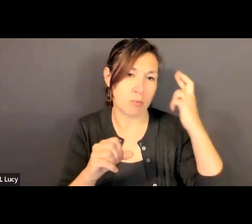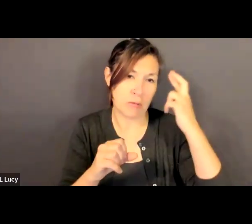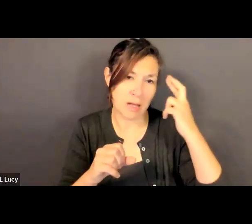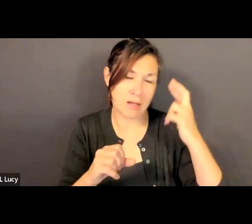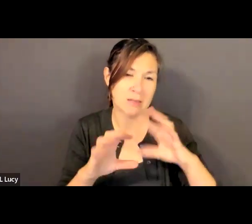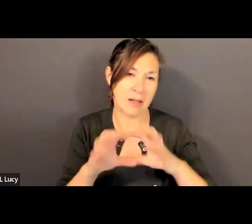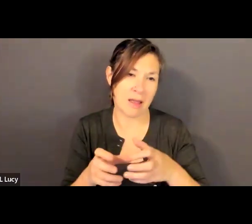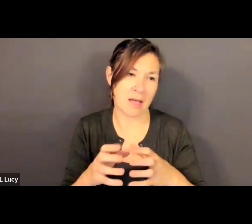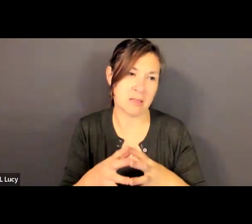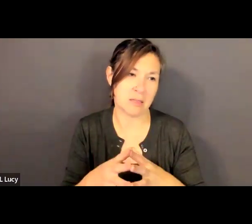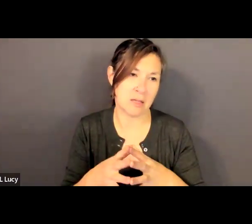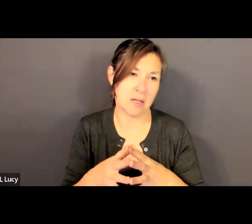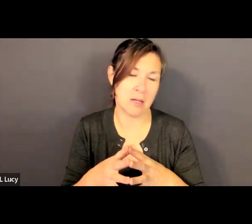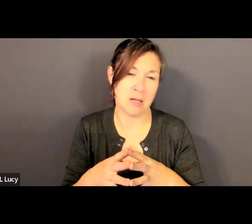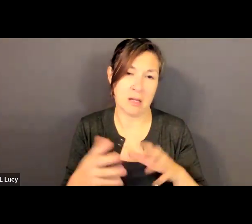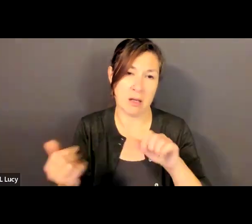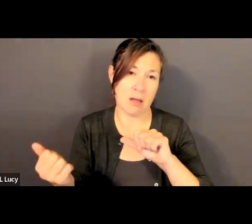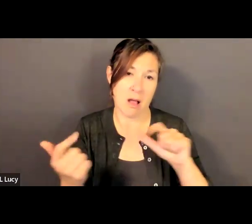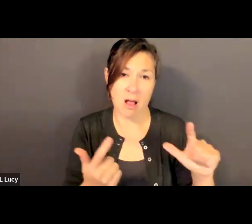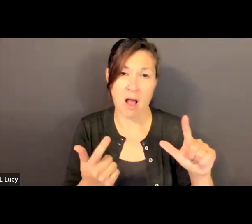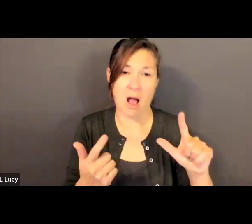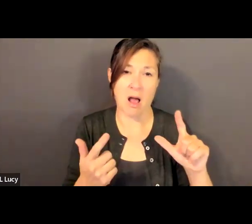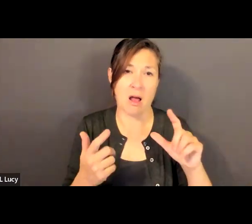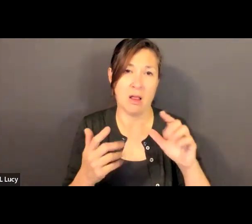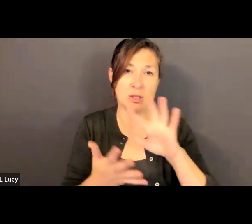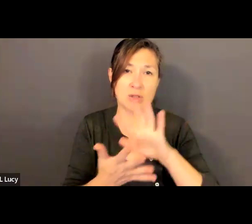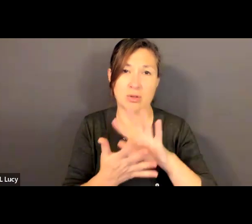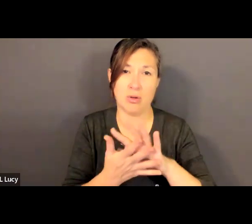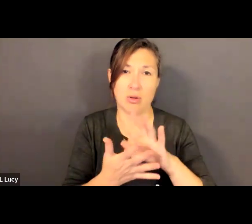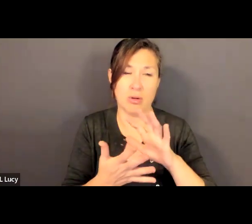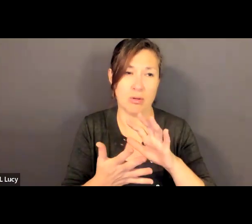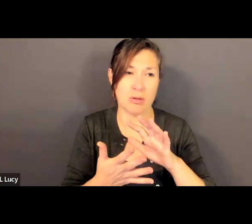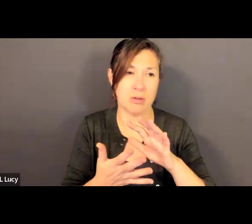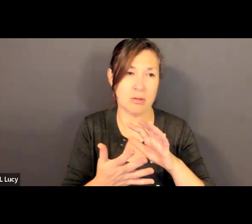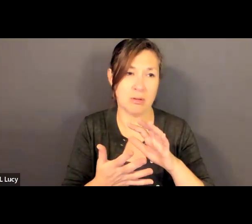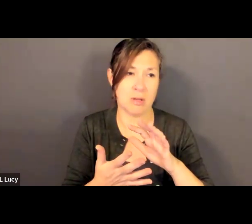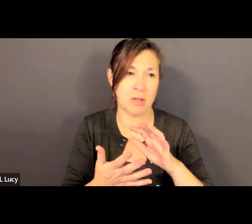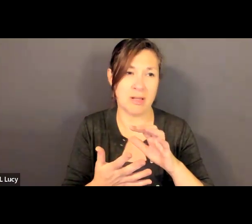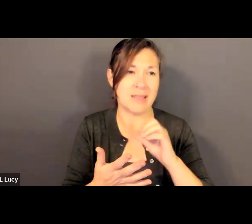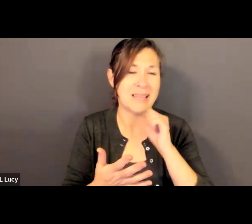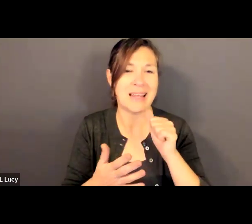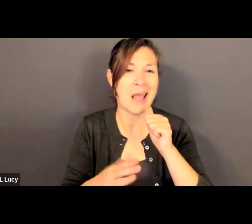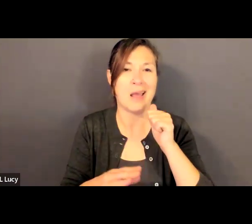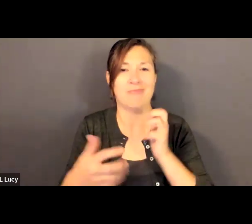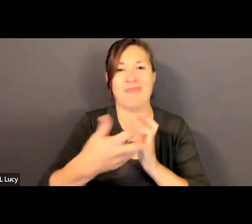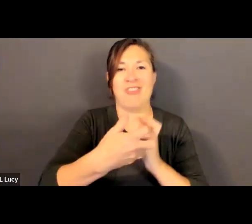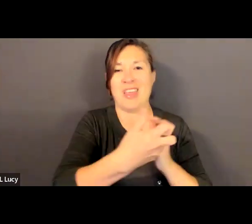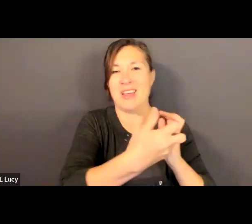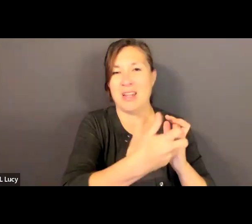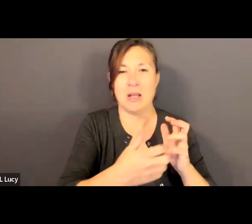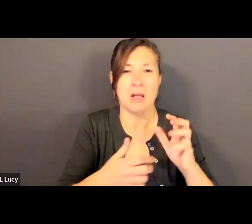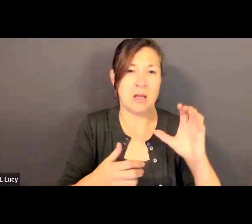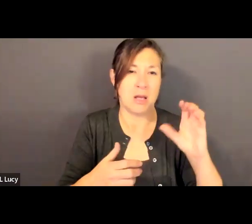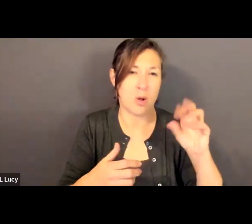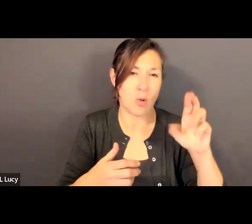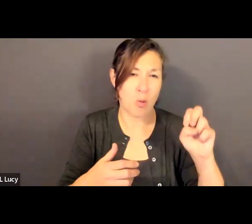the alignment of all of the schools with the core subjects would not have been in place in the same way. So it's kind of, it's not apples